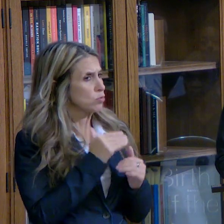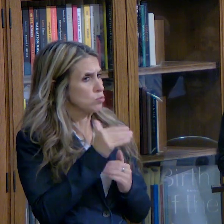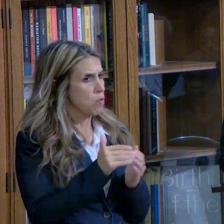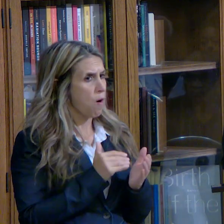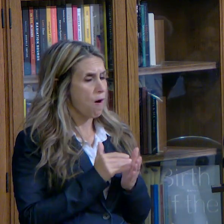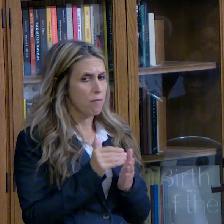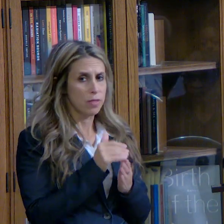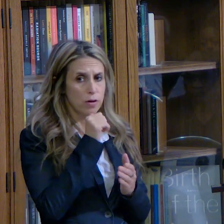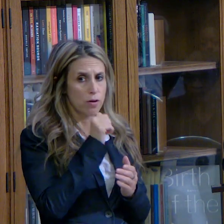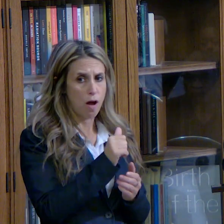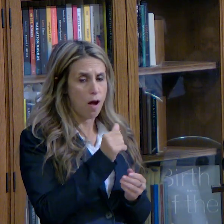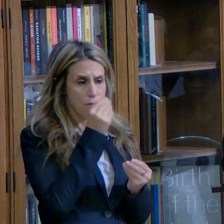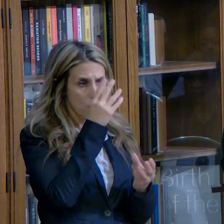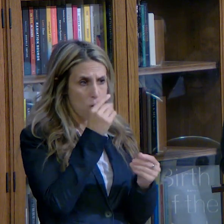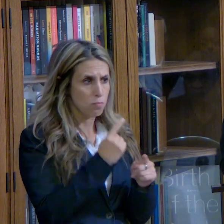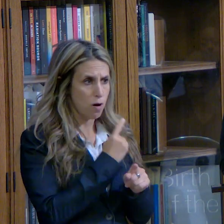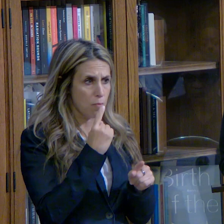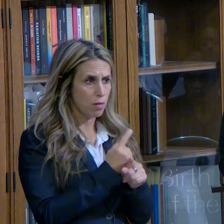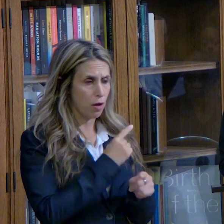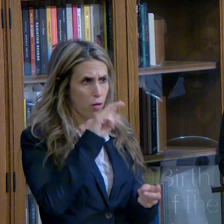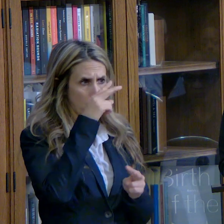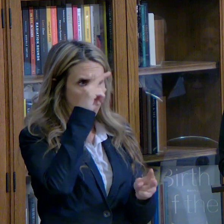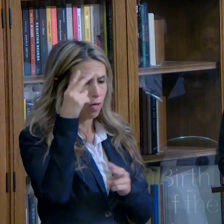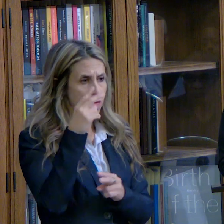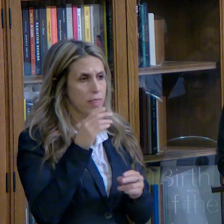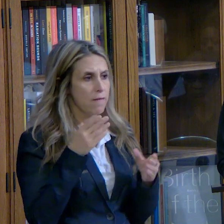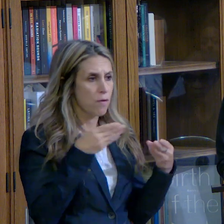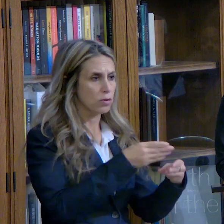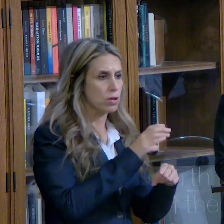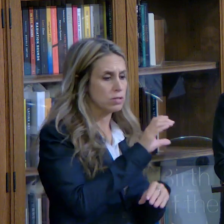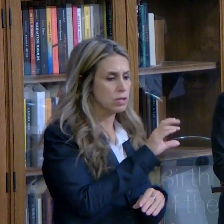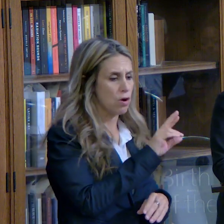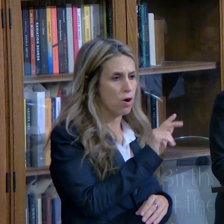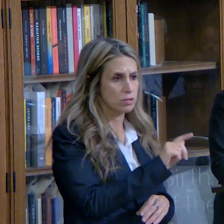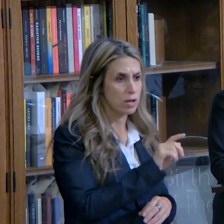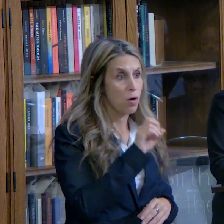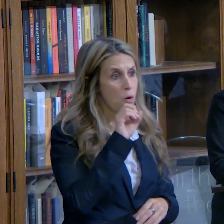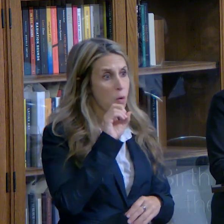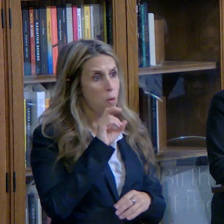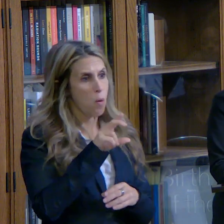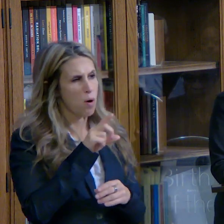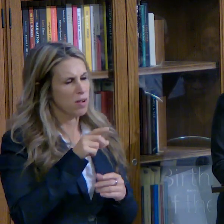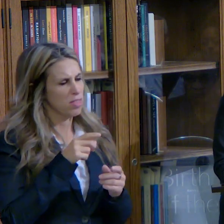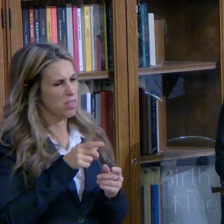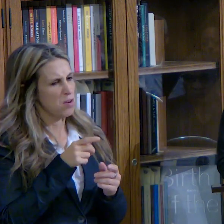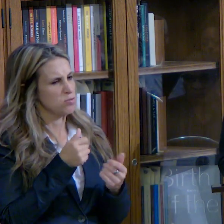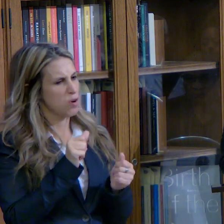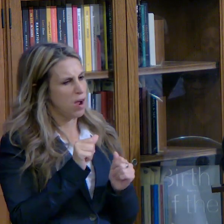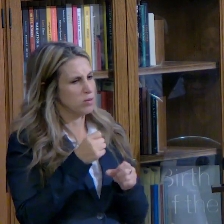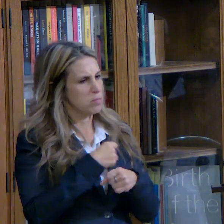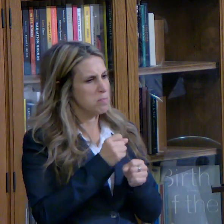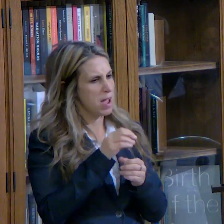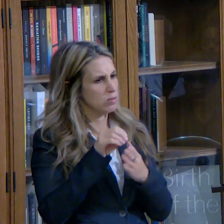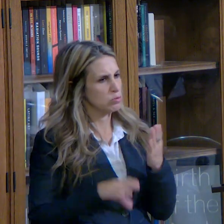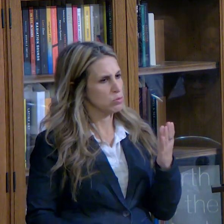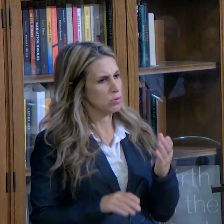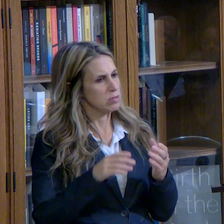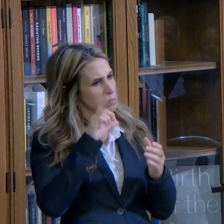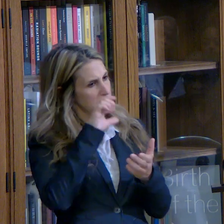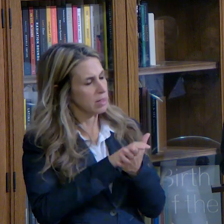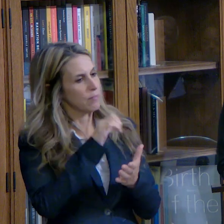they are misinformed that they focus on CRT or they are indoctrinating students to believe